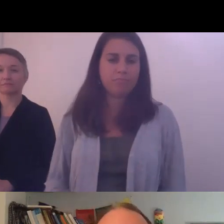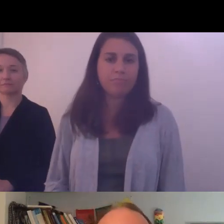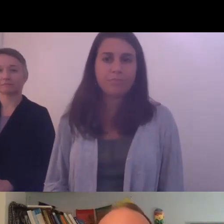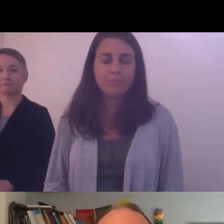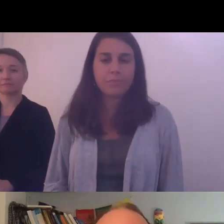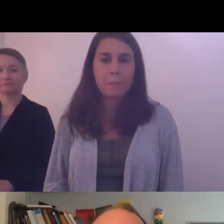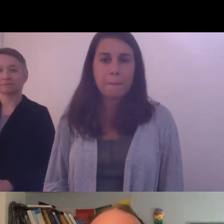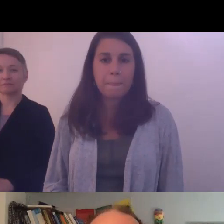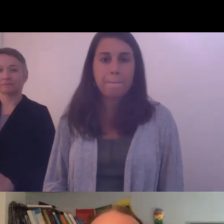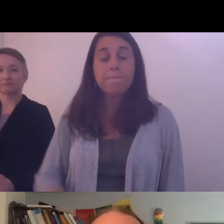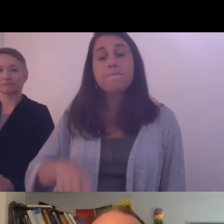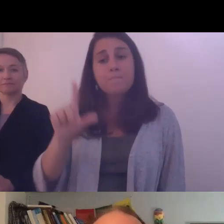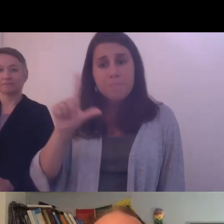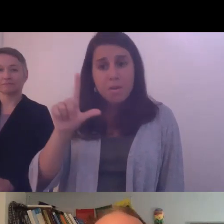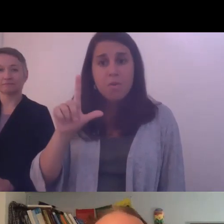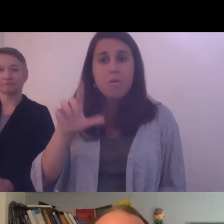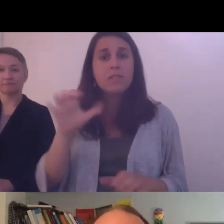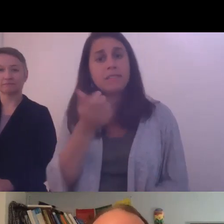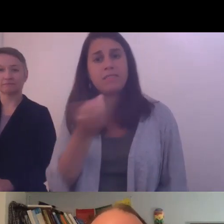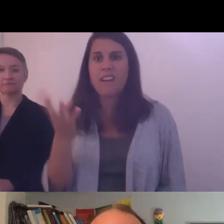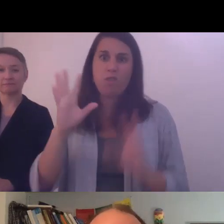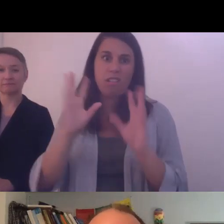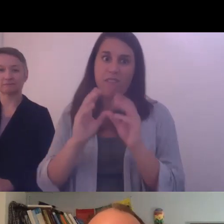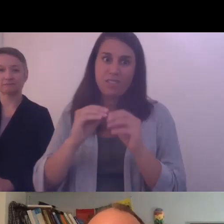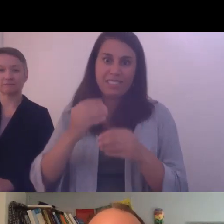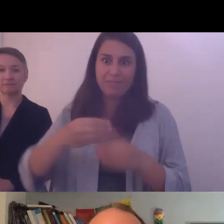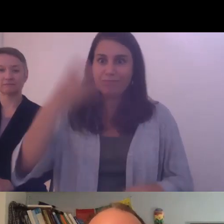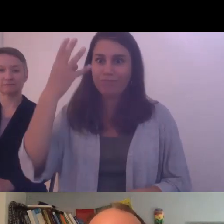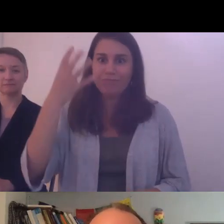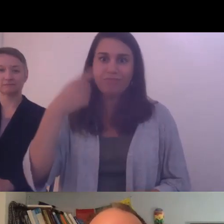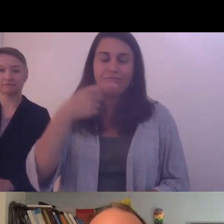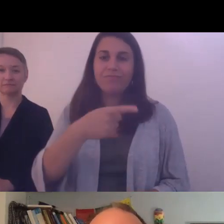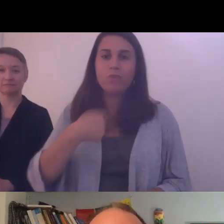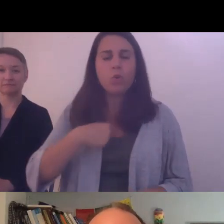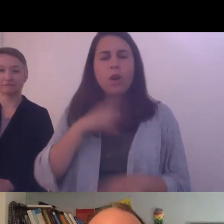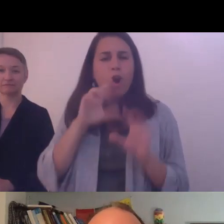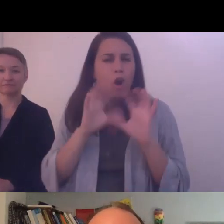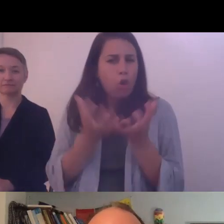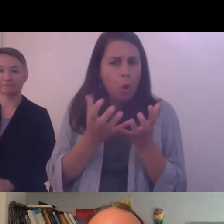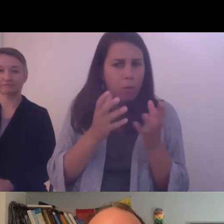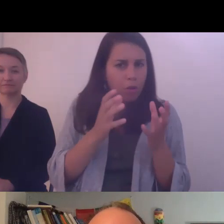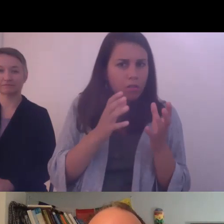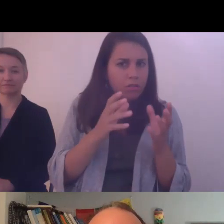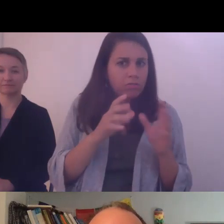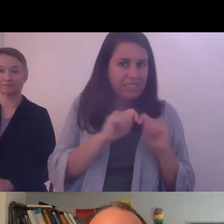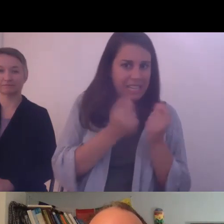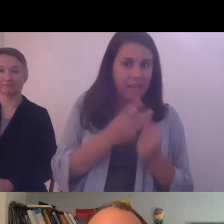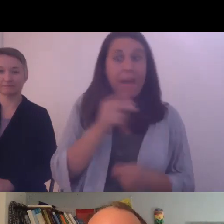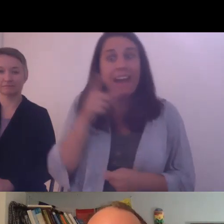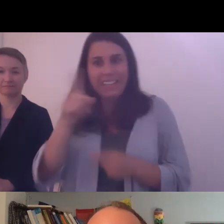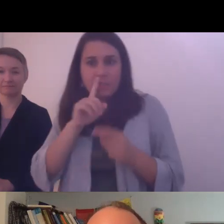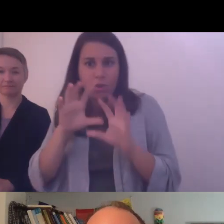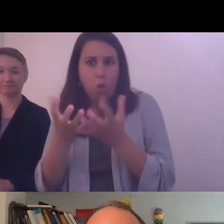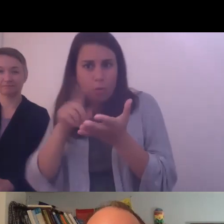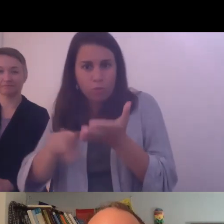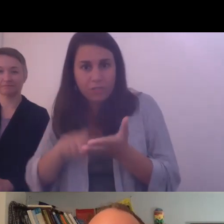Lorne's also done quite a few conferences. Again, since we're a global group and Lorne's a global person, most of these conferences have happened